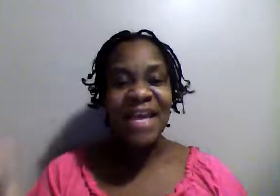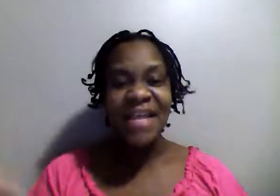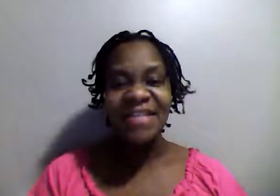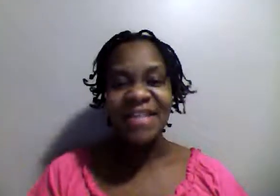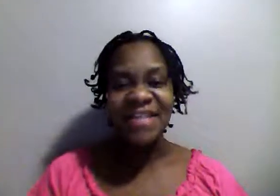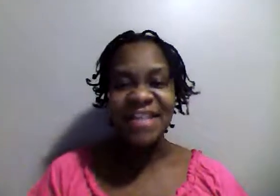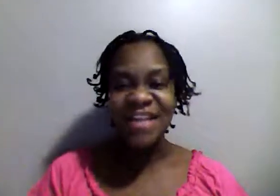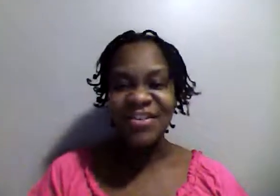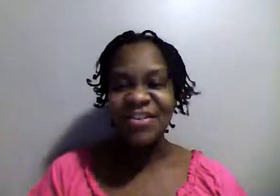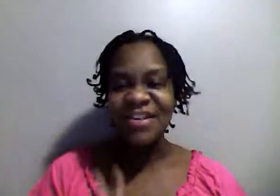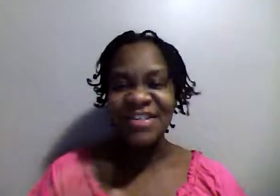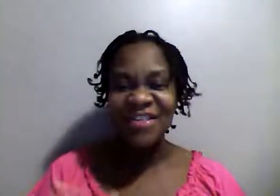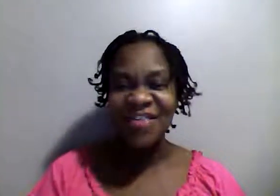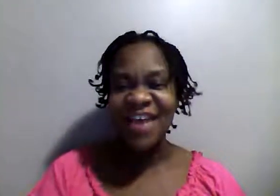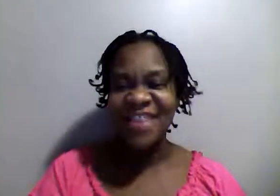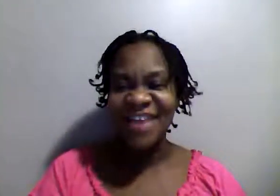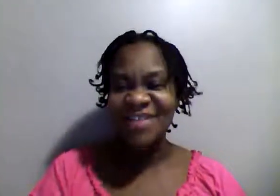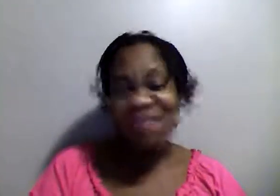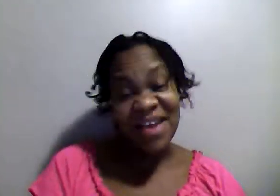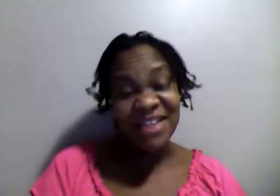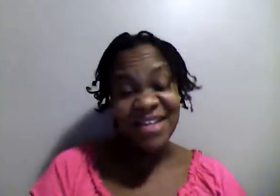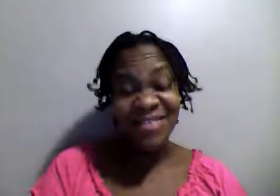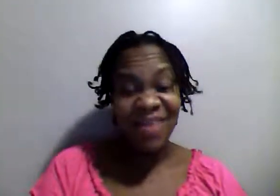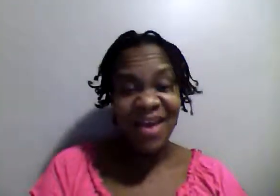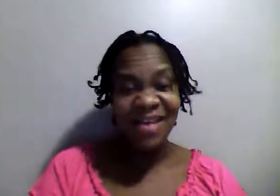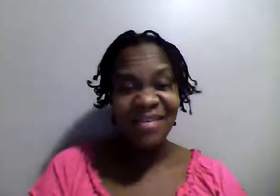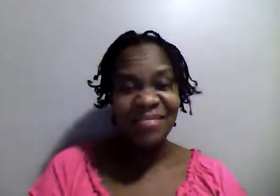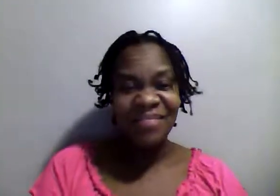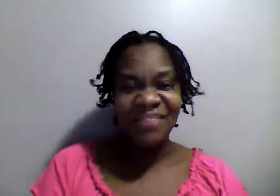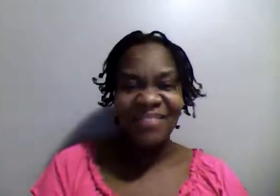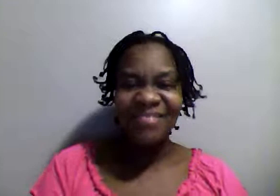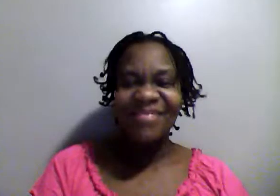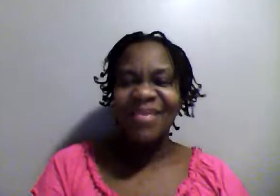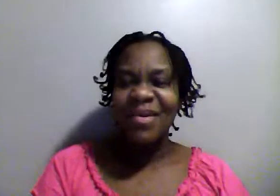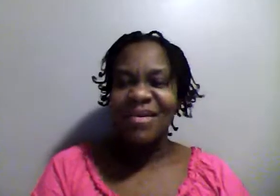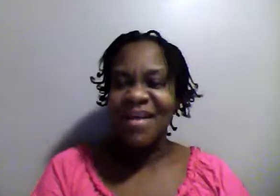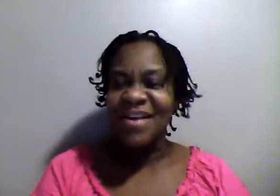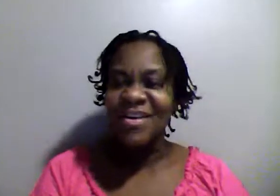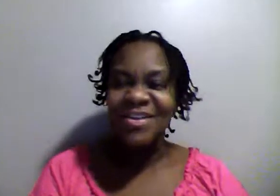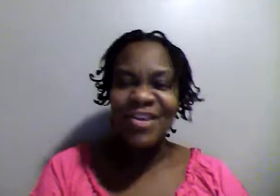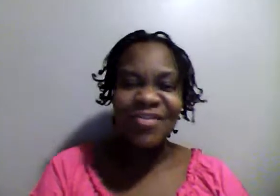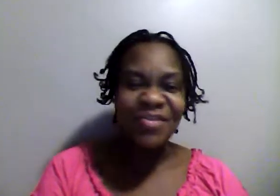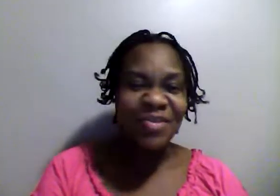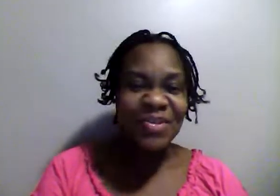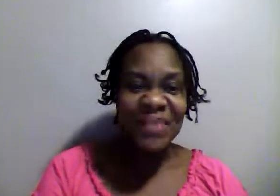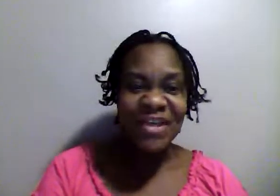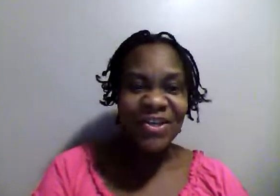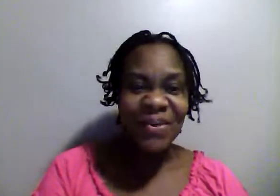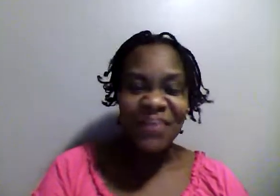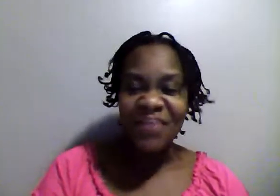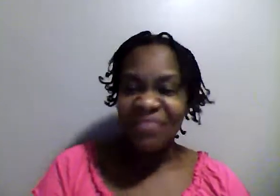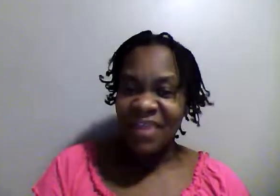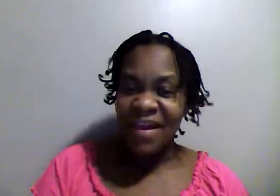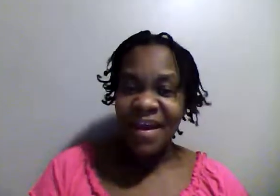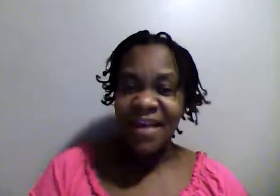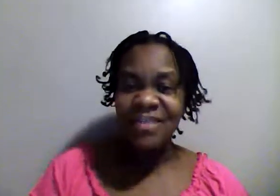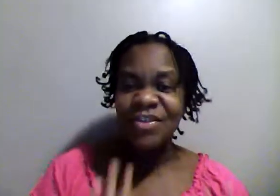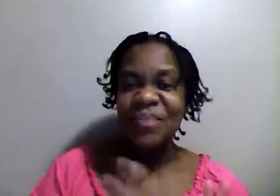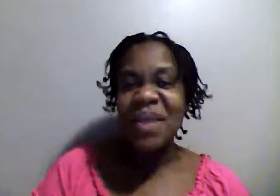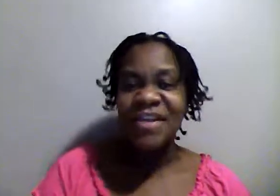taste and texture and stuff like that. So I guess that's why gardeners love to grow tomato. And tomato